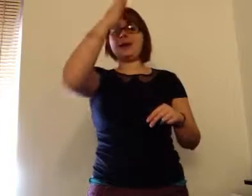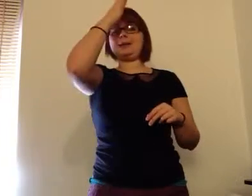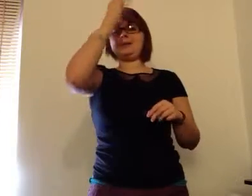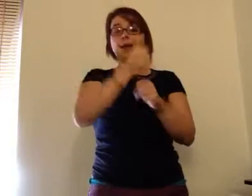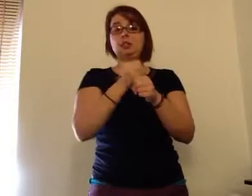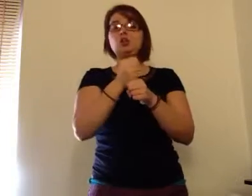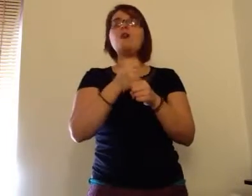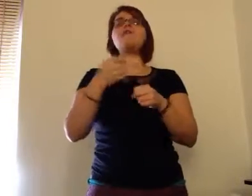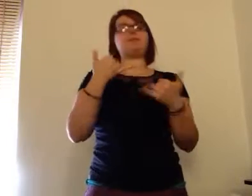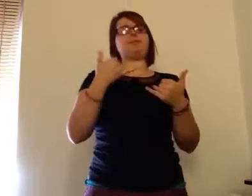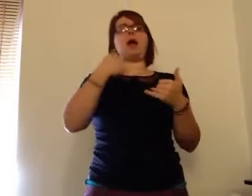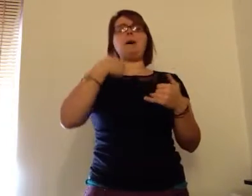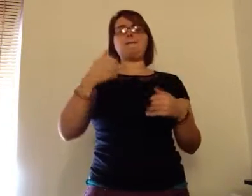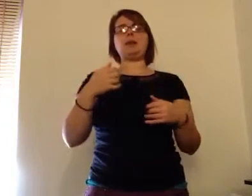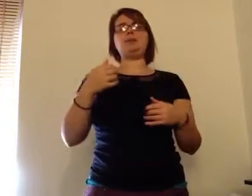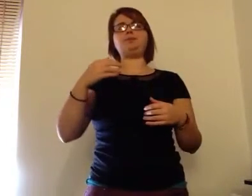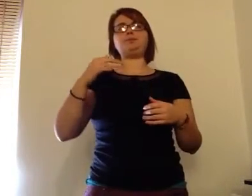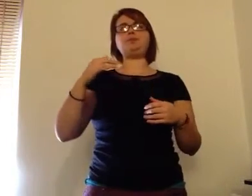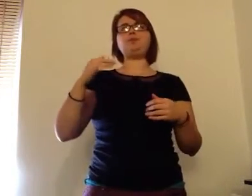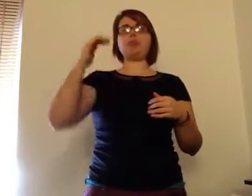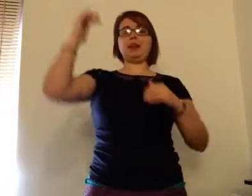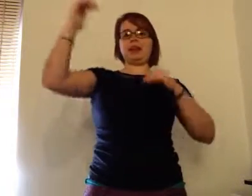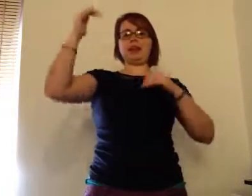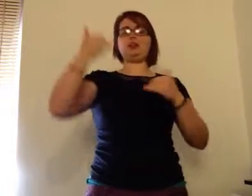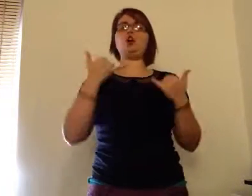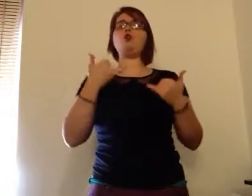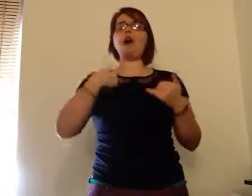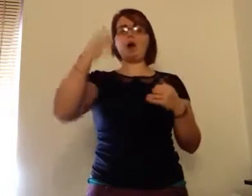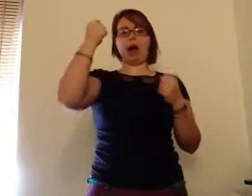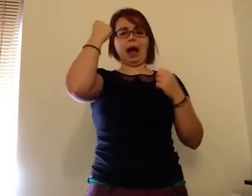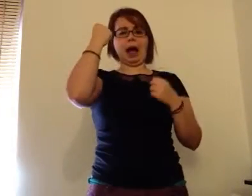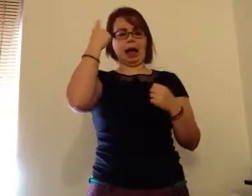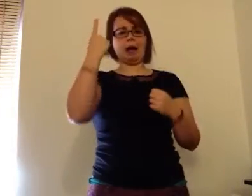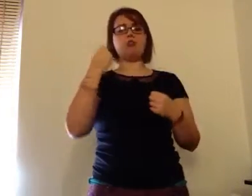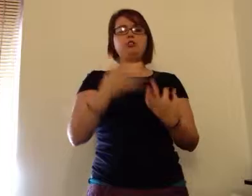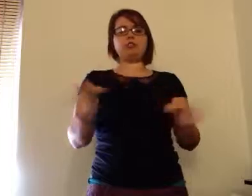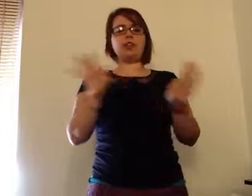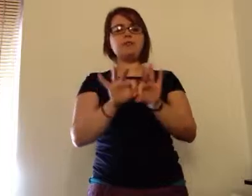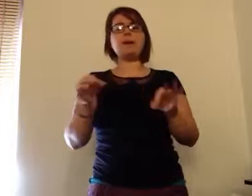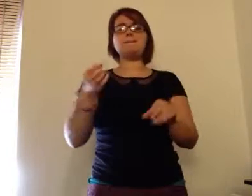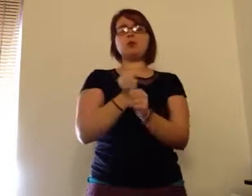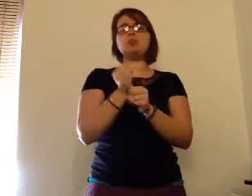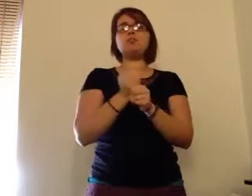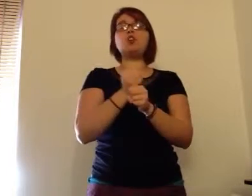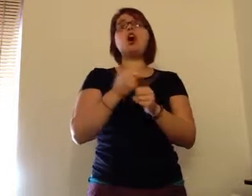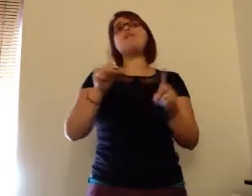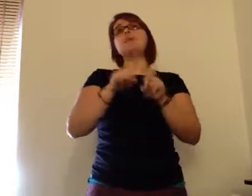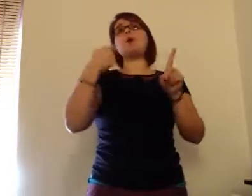I understand the importance of coffee. But when I was a kid, I thought it tasted like earwax. I didn't know why anybody needed it.